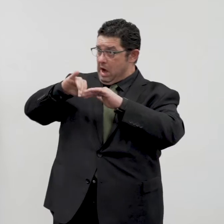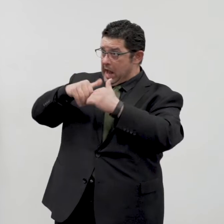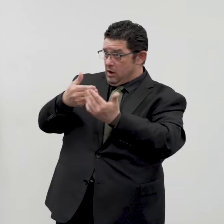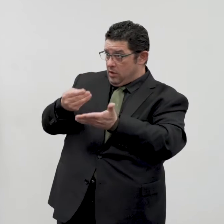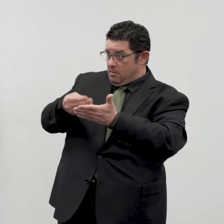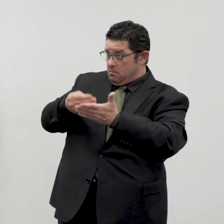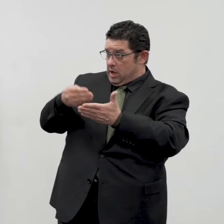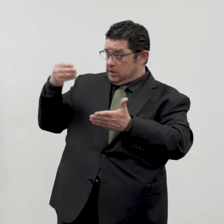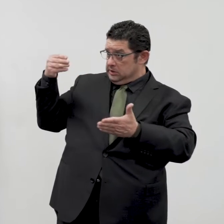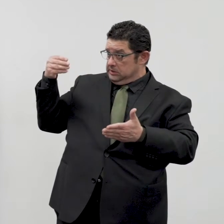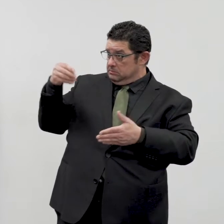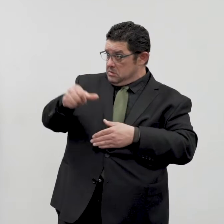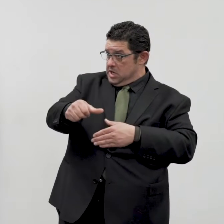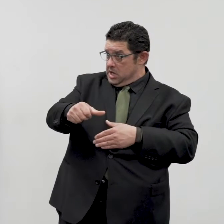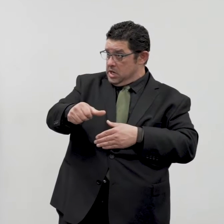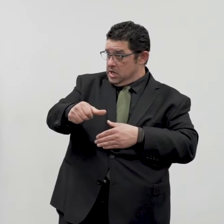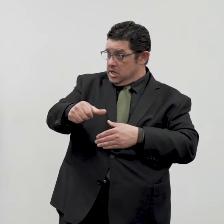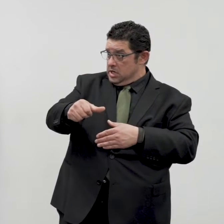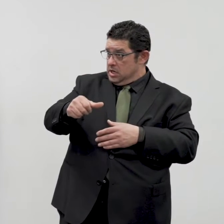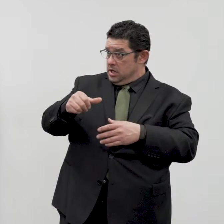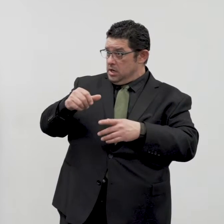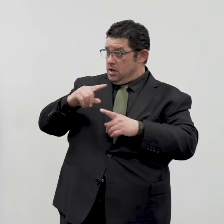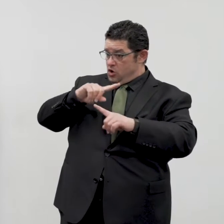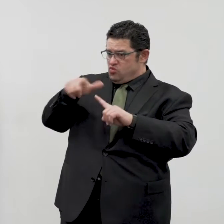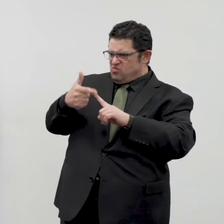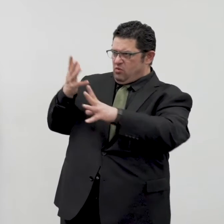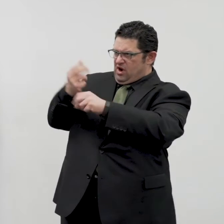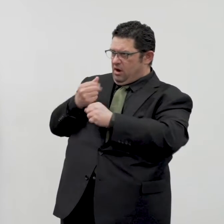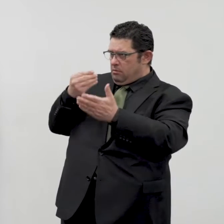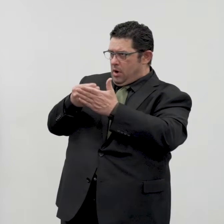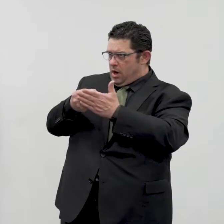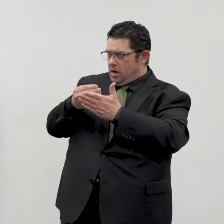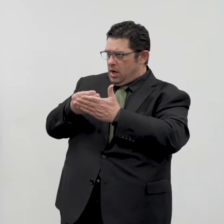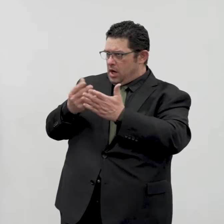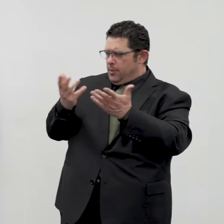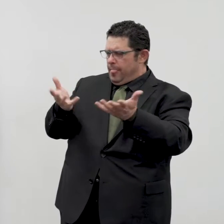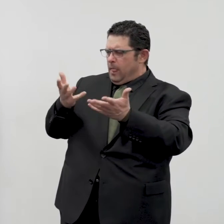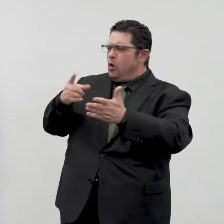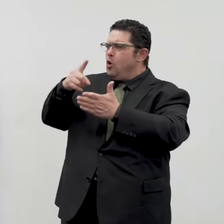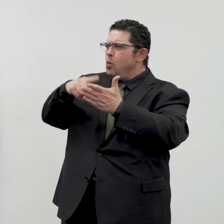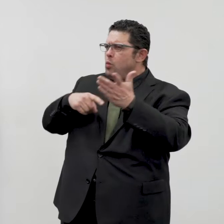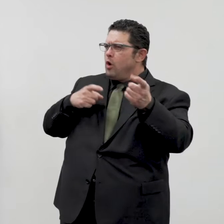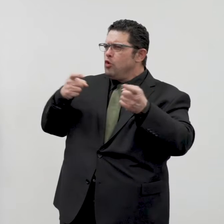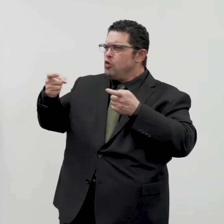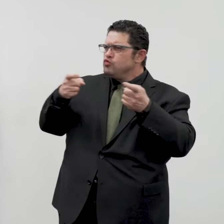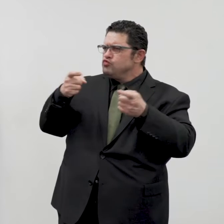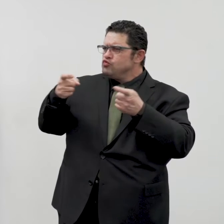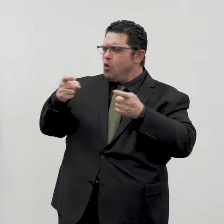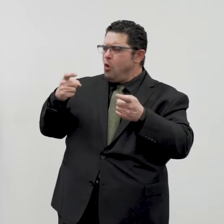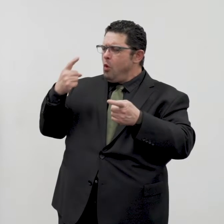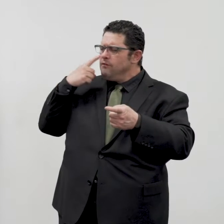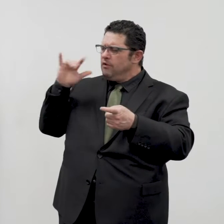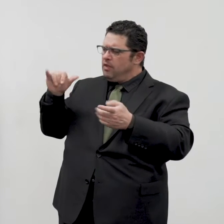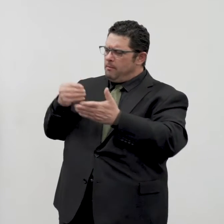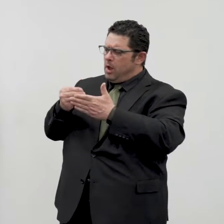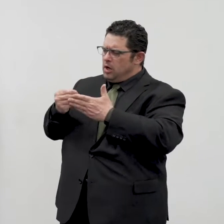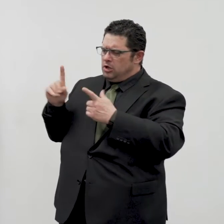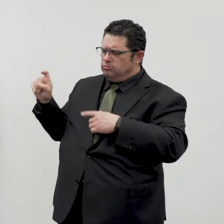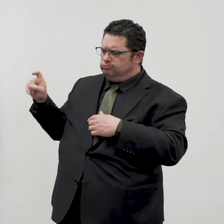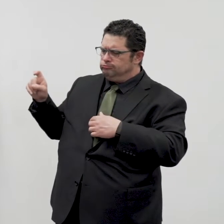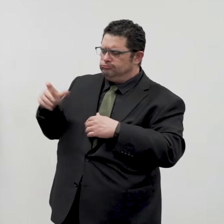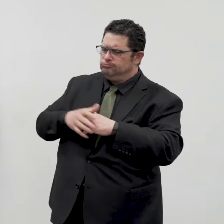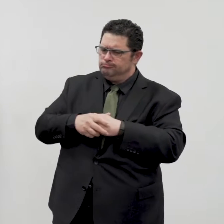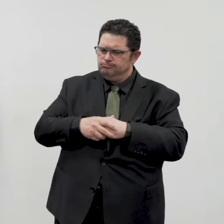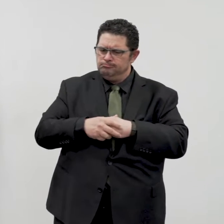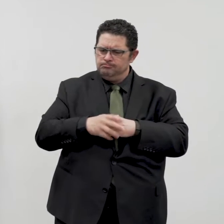spent going forward once it arrives? And what are the control mechanisms you think should be in place there? Well, you know, the